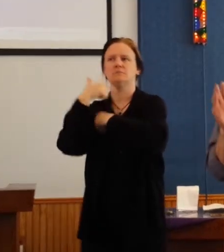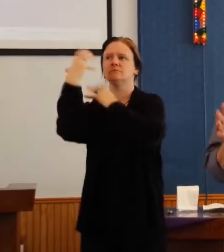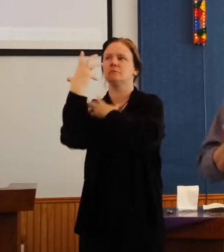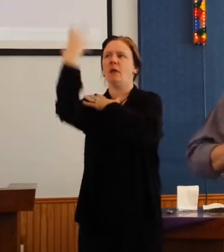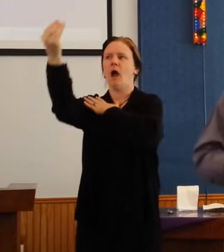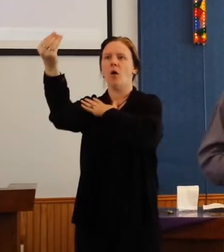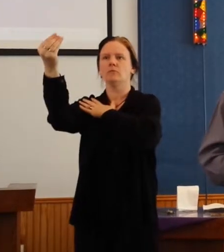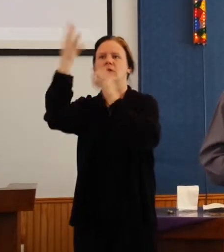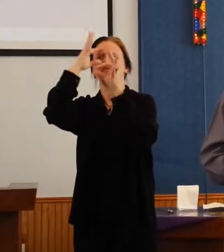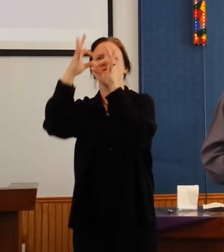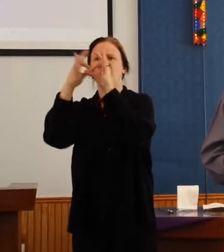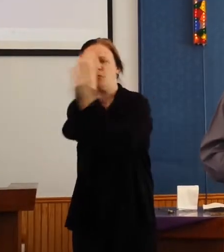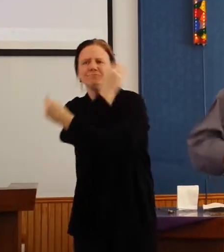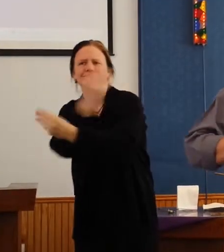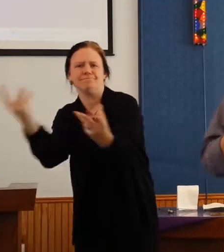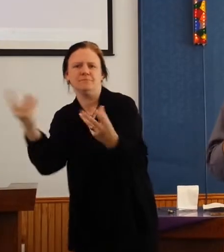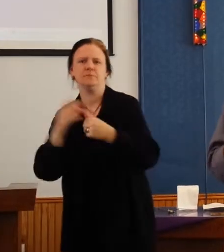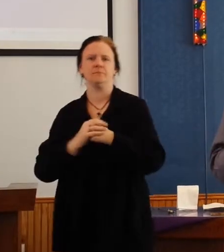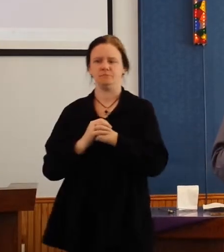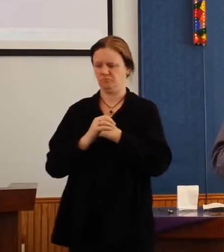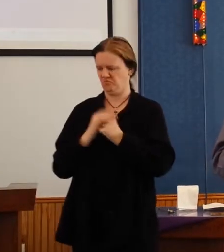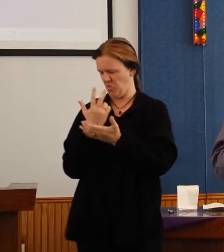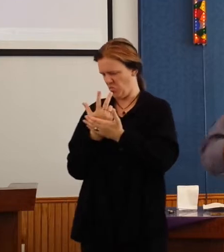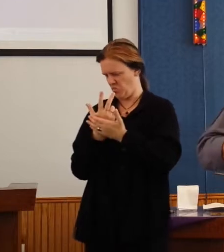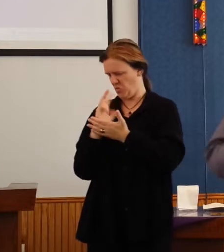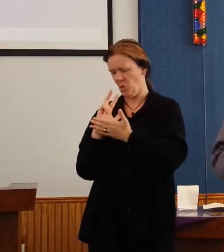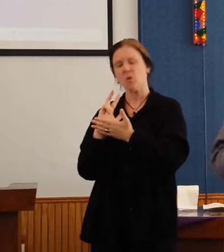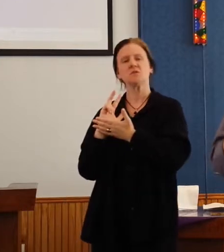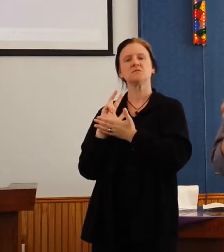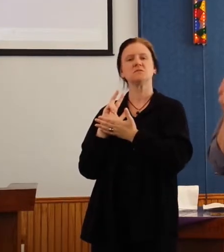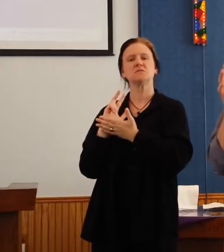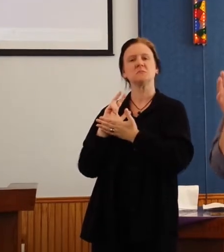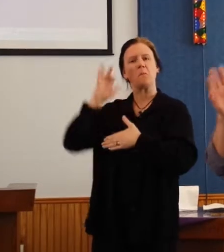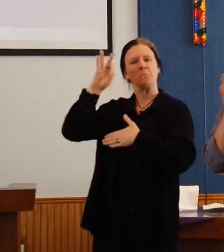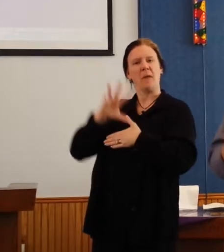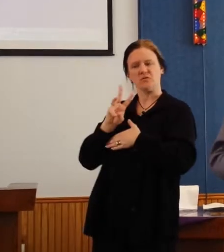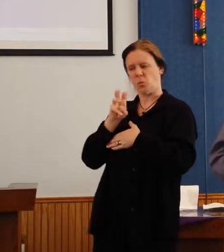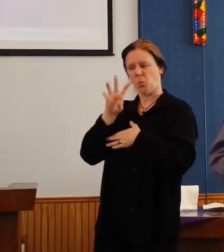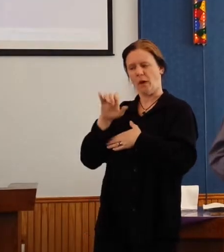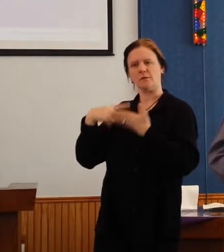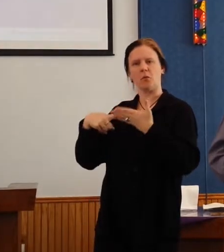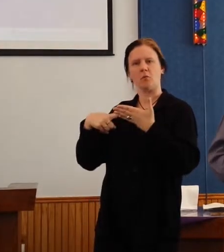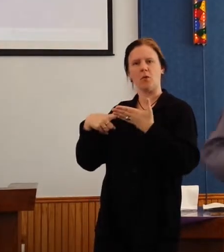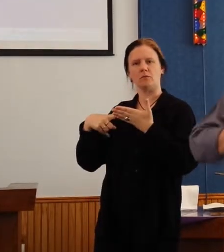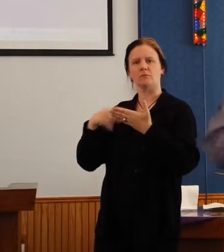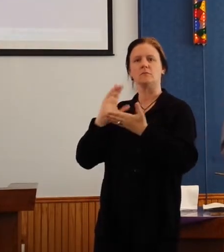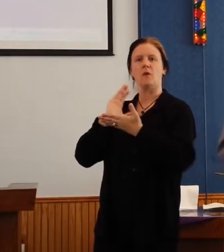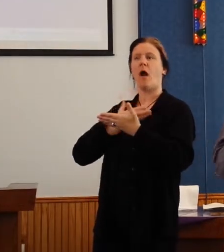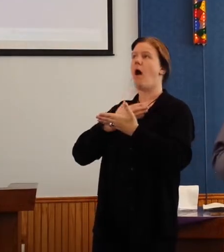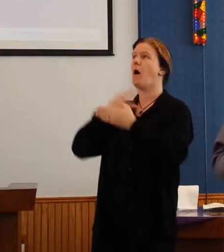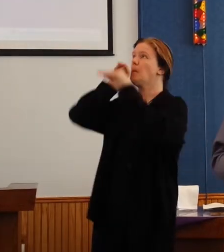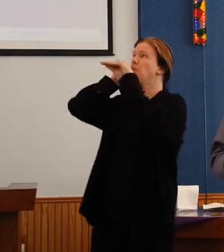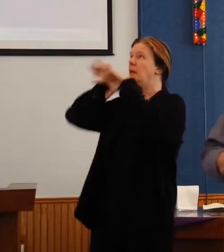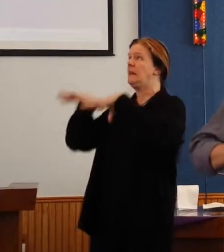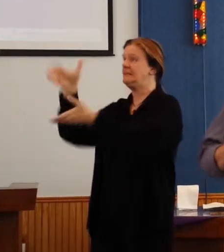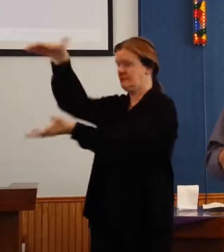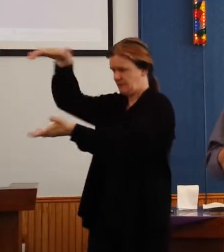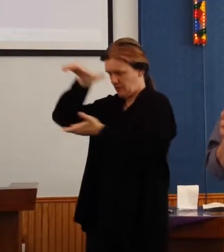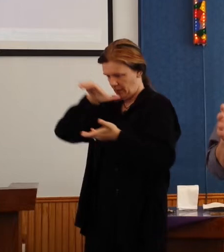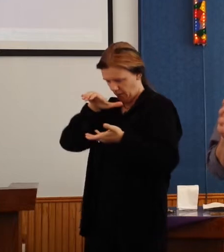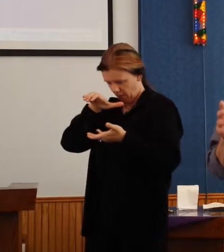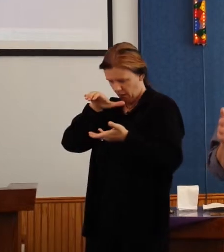faith and in our belief. 3 weeks ago, we heard Wendy telling us about paying it forward, to share our blessings